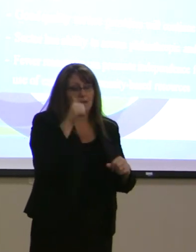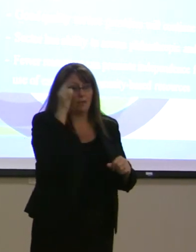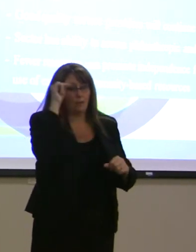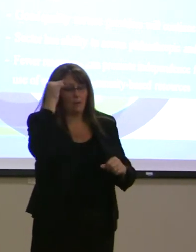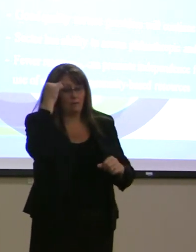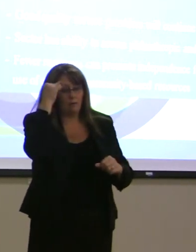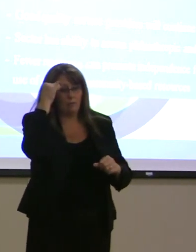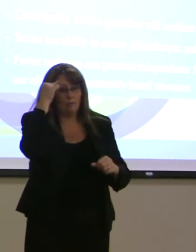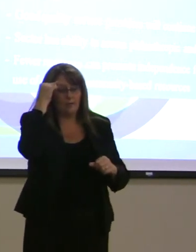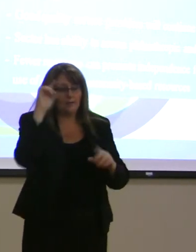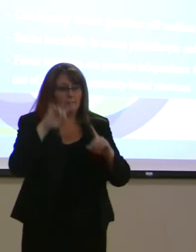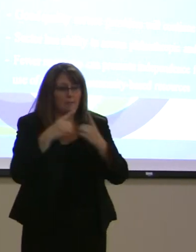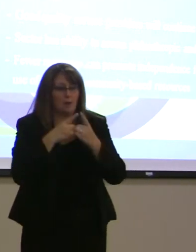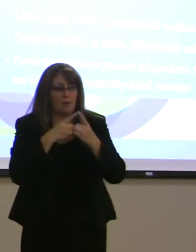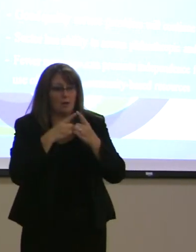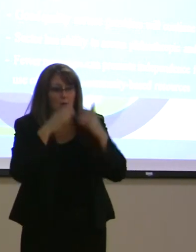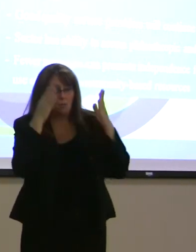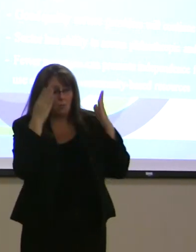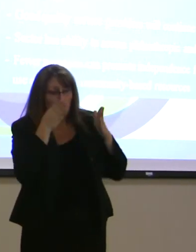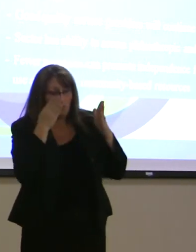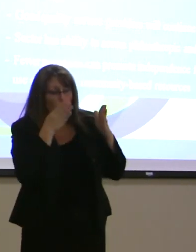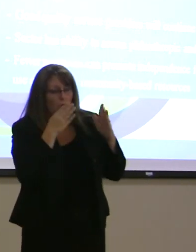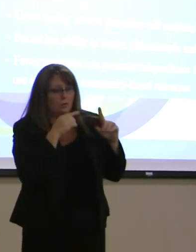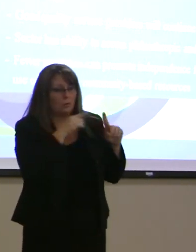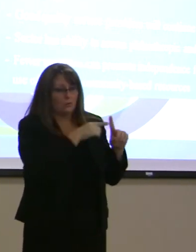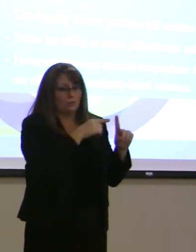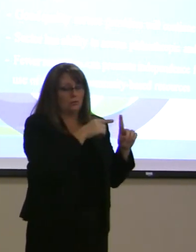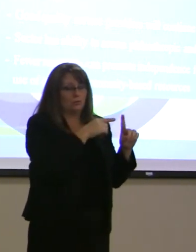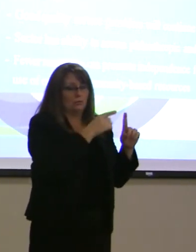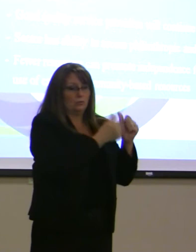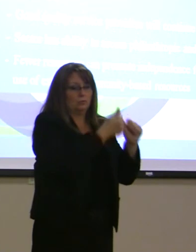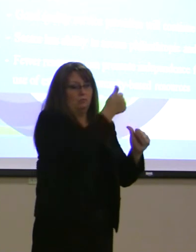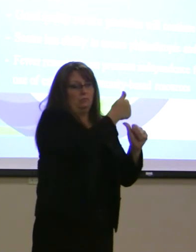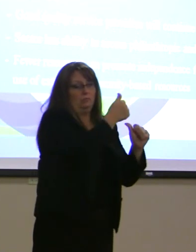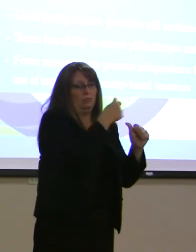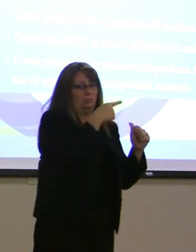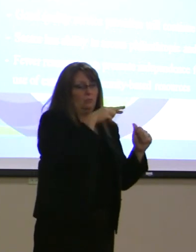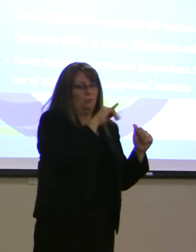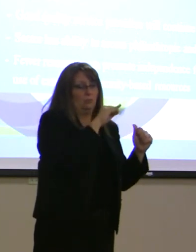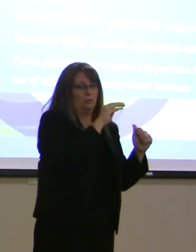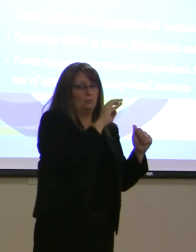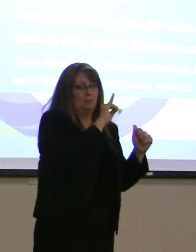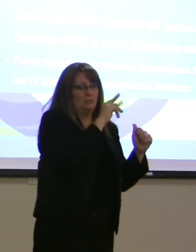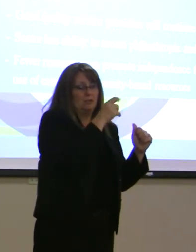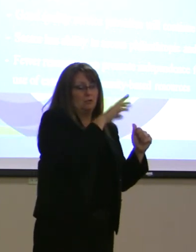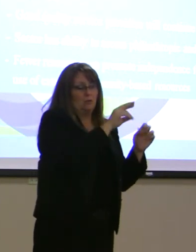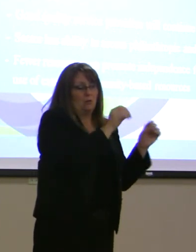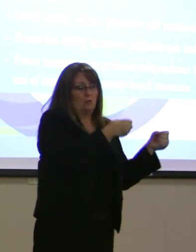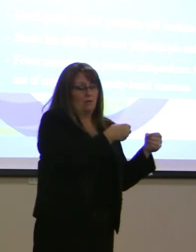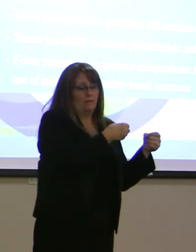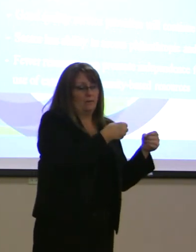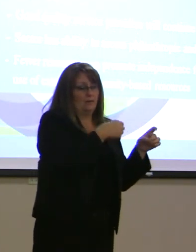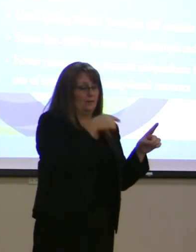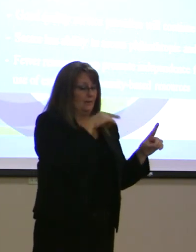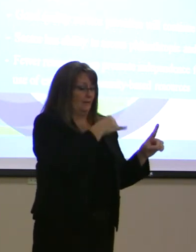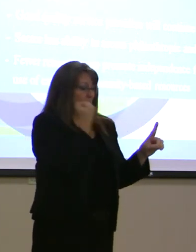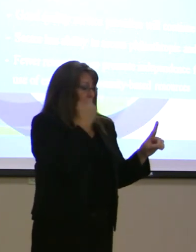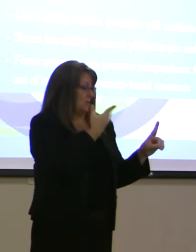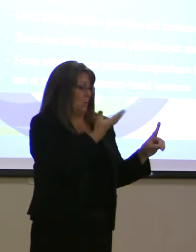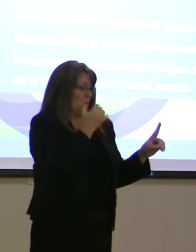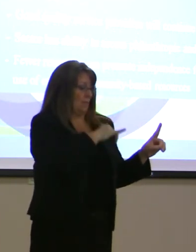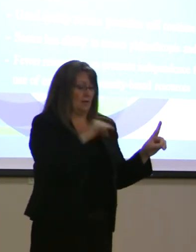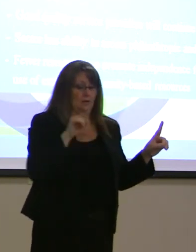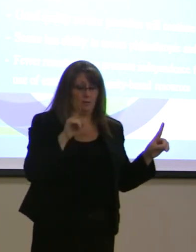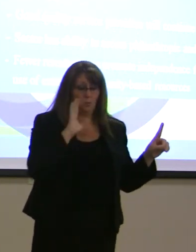pay really close attention to the Prime Minister's office. And as the Prime Minister's office said, this is what we want,